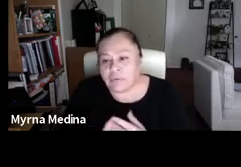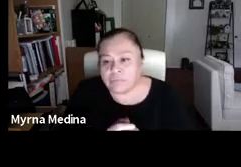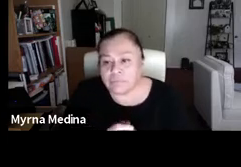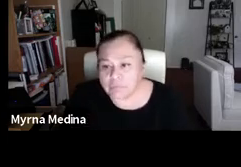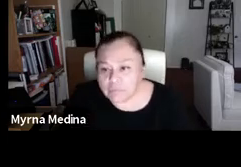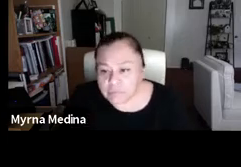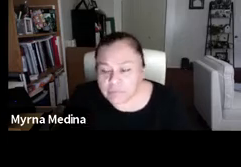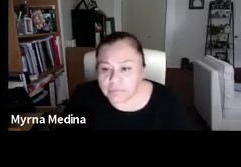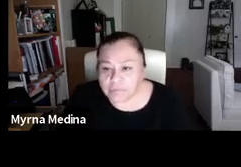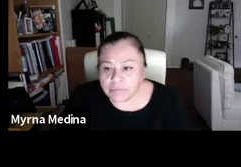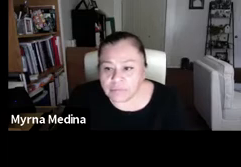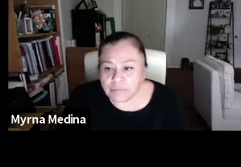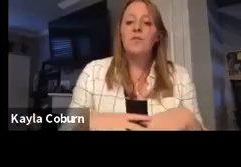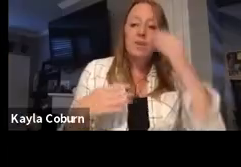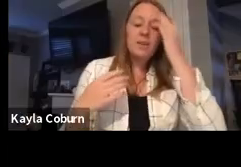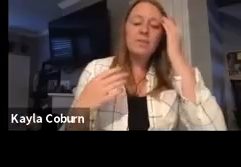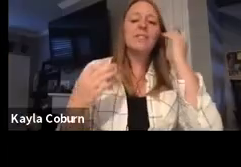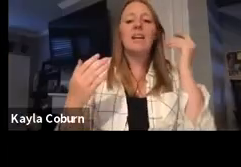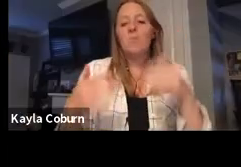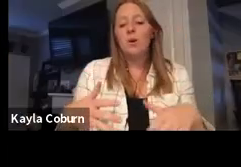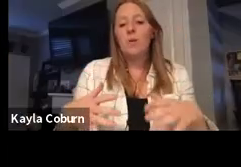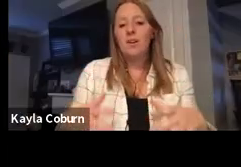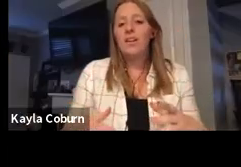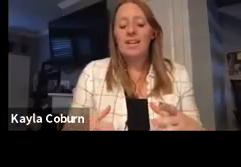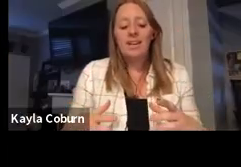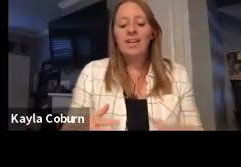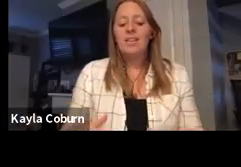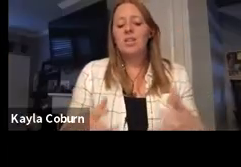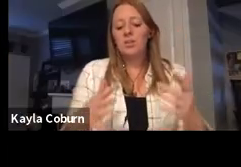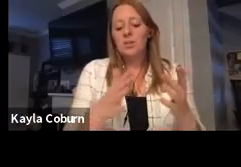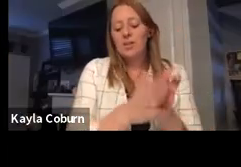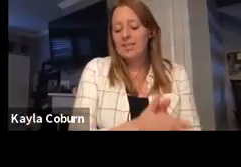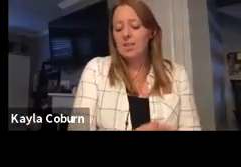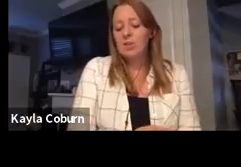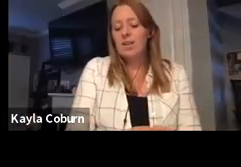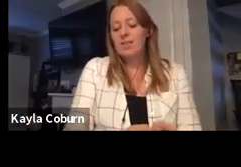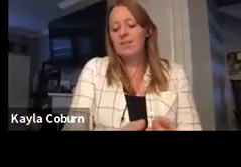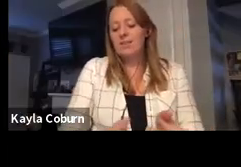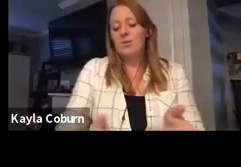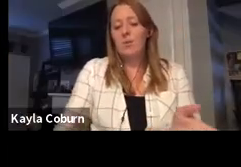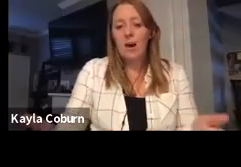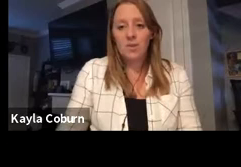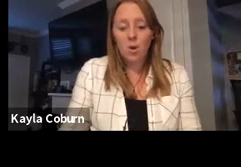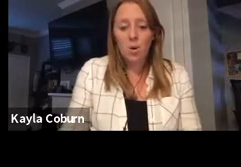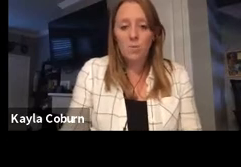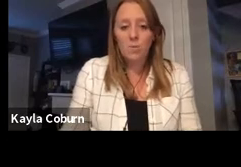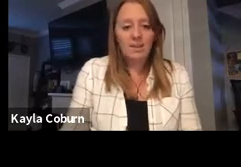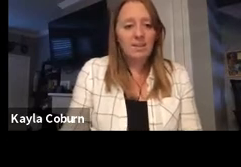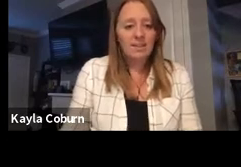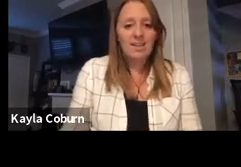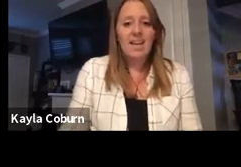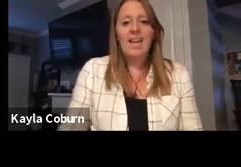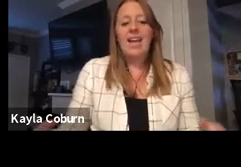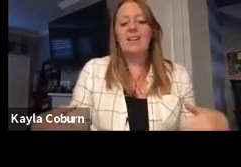mano. So, if you want them to sign more while they're eating, you would need to do this throughout the whole